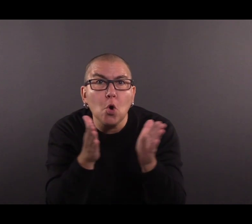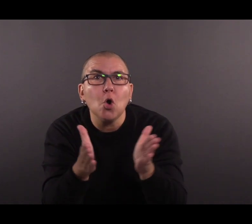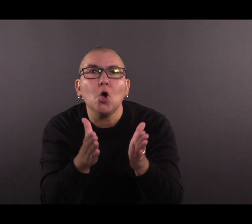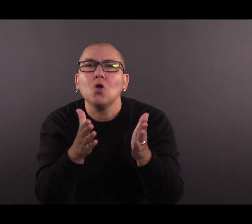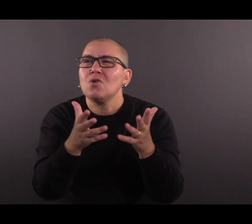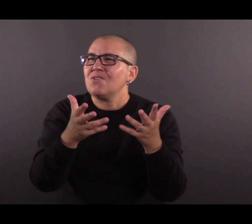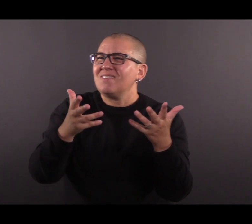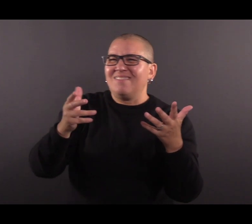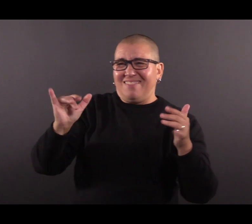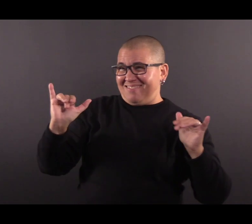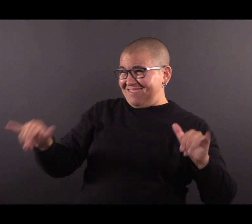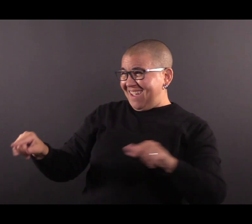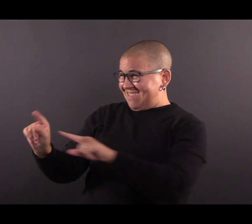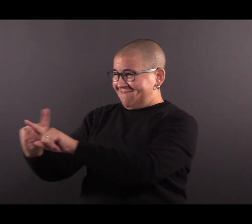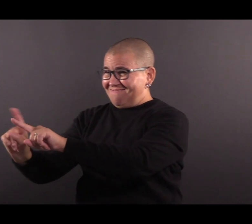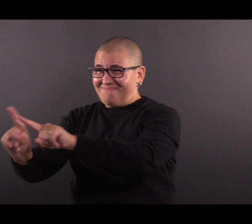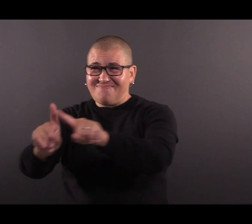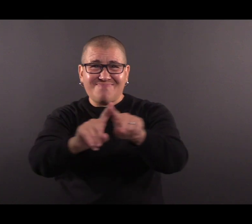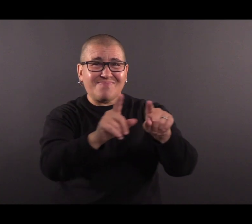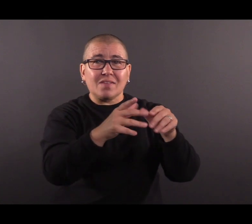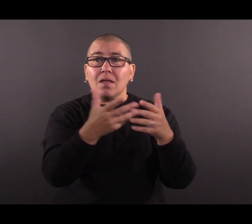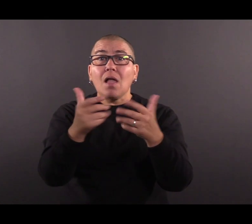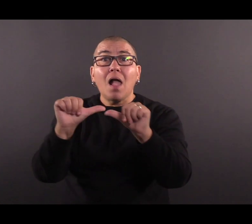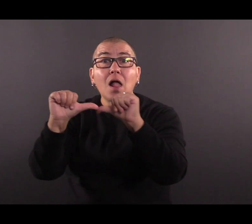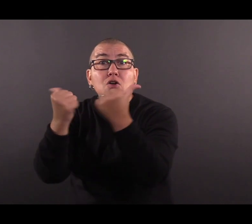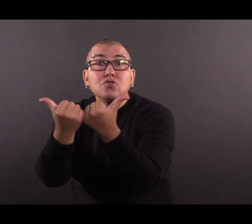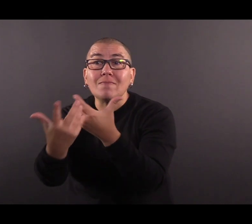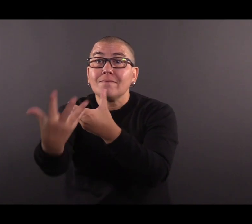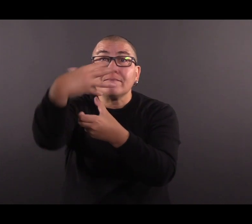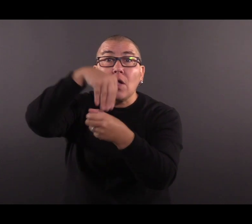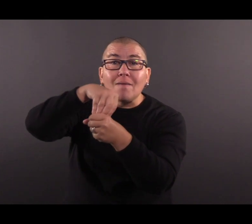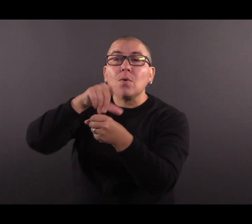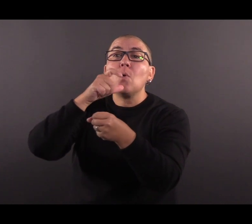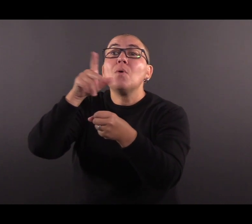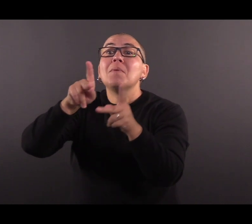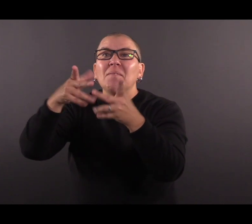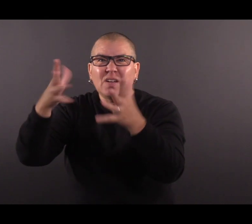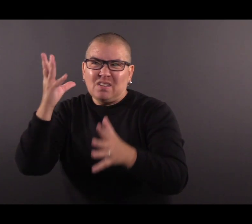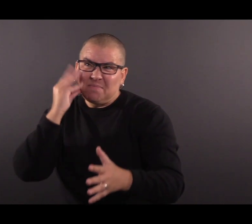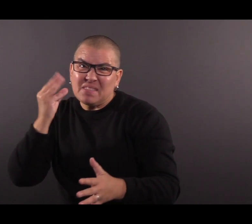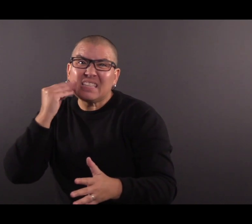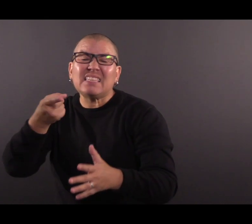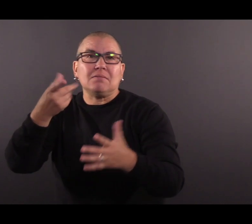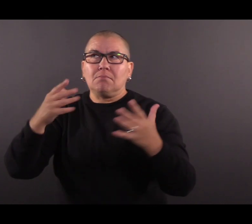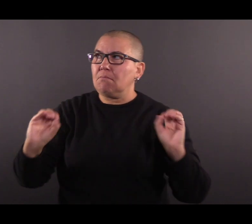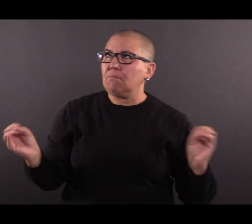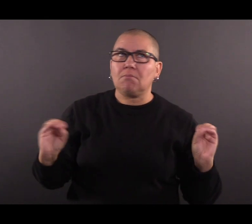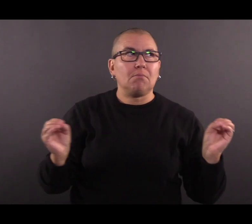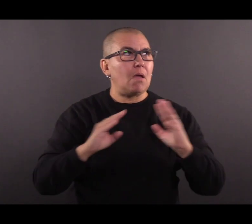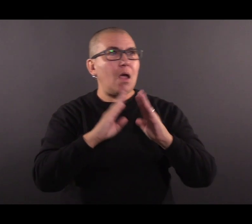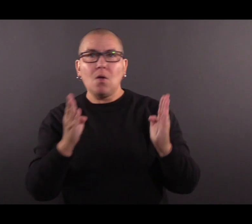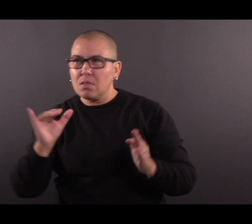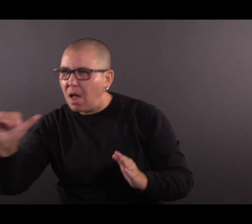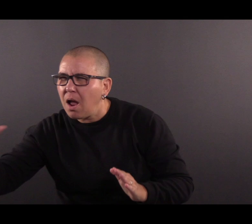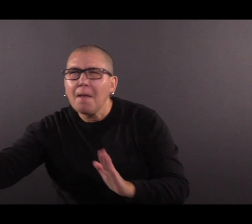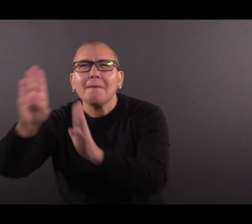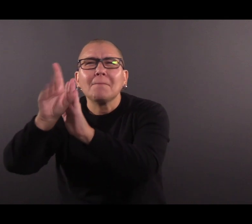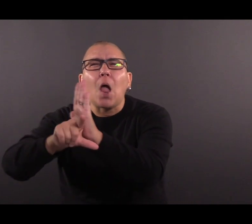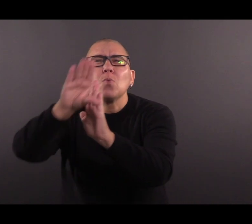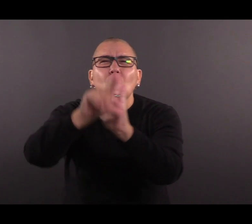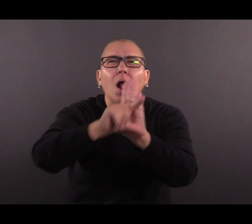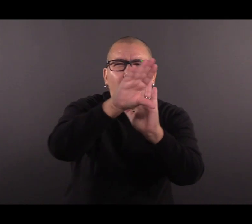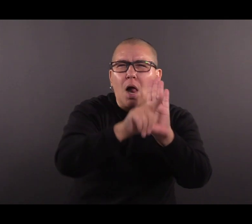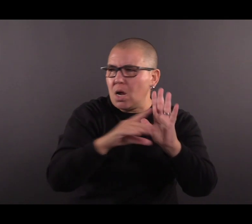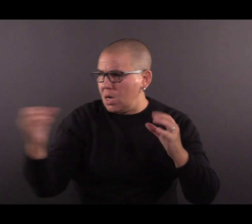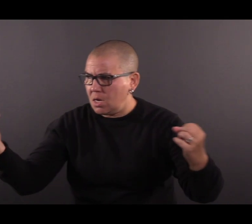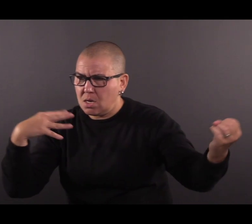provider involved individuals with lived experience in the planning of their project. Following this review, the COC